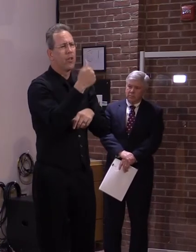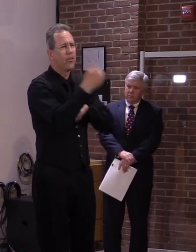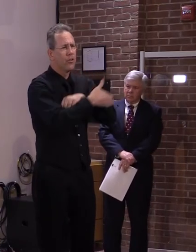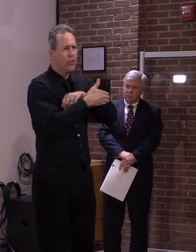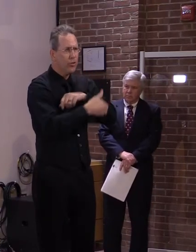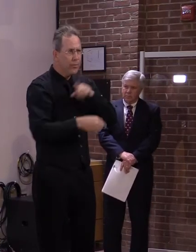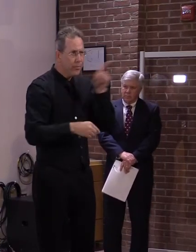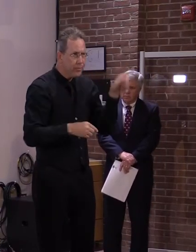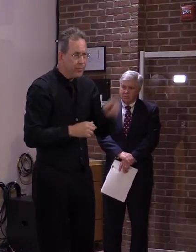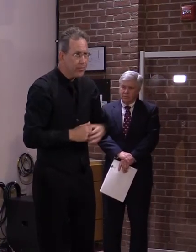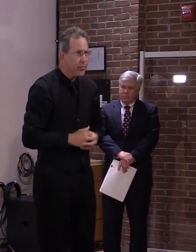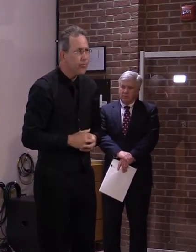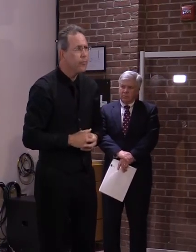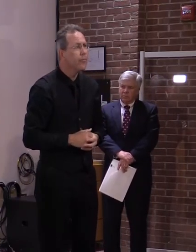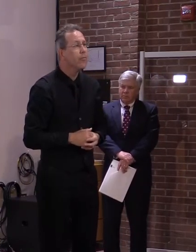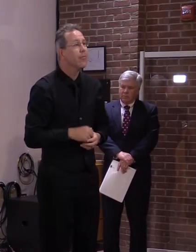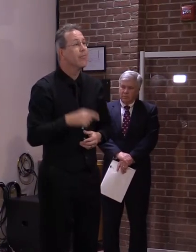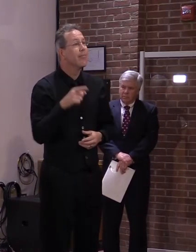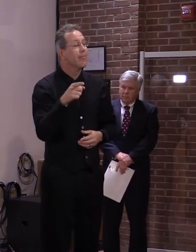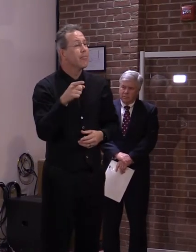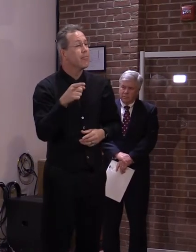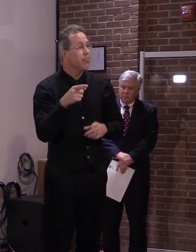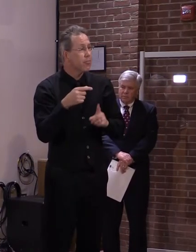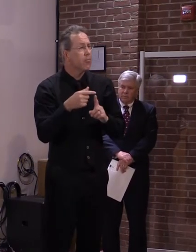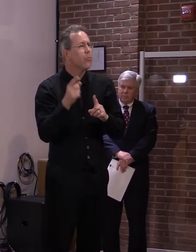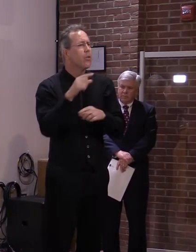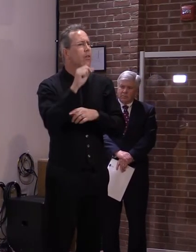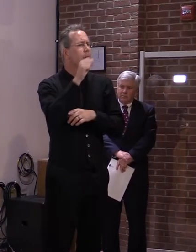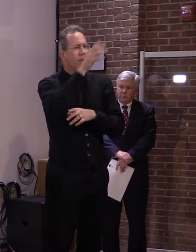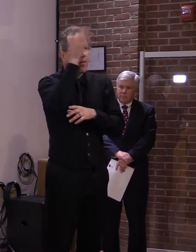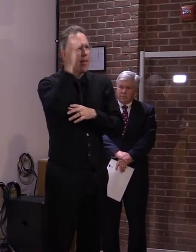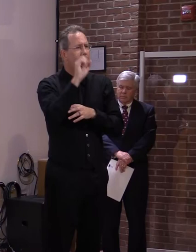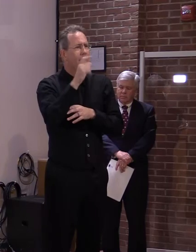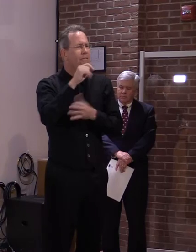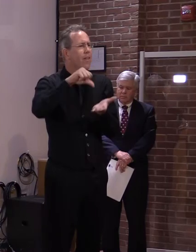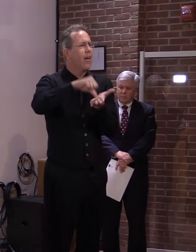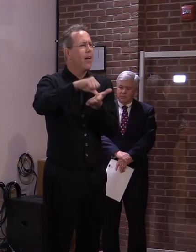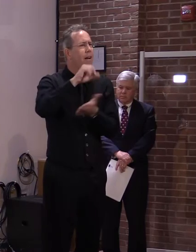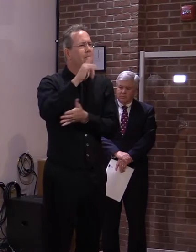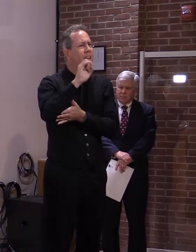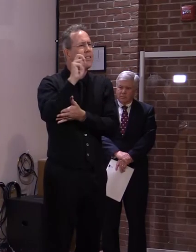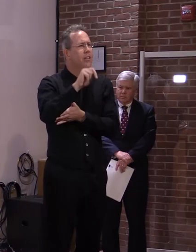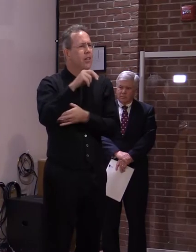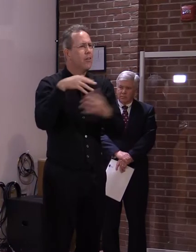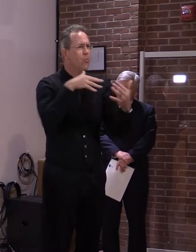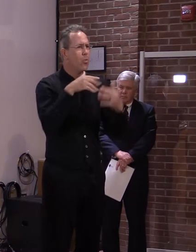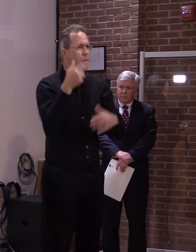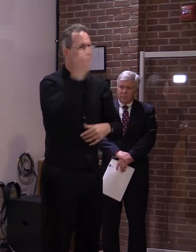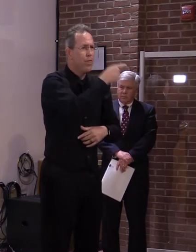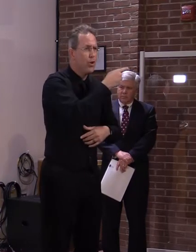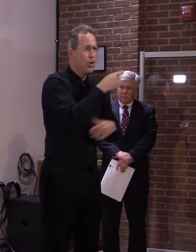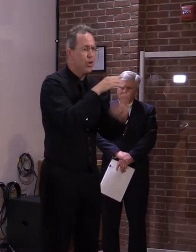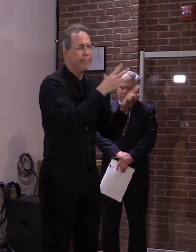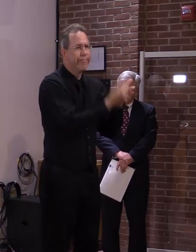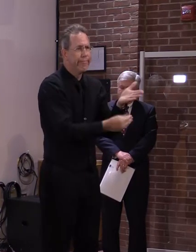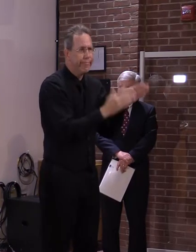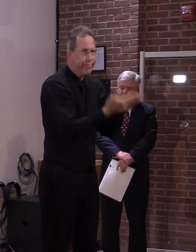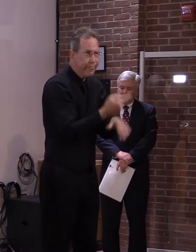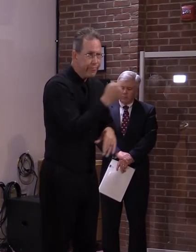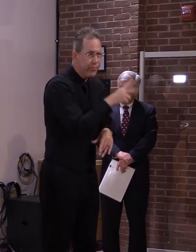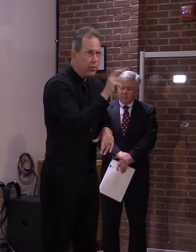soldier in Afghanistan. Among others, he was awarded the Bronze Star after his